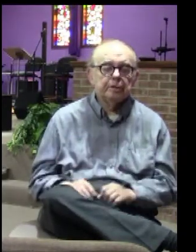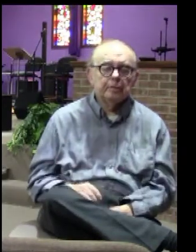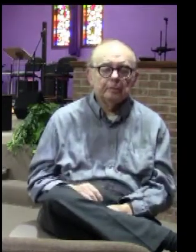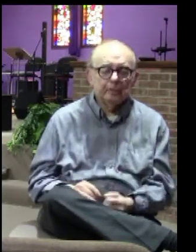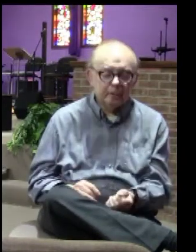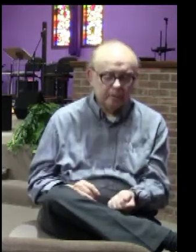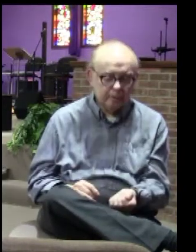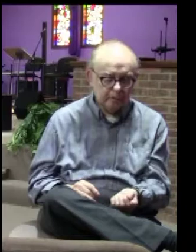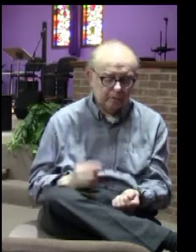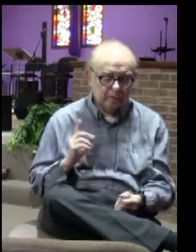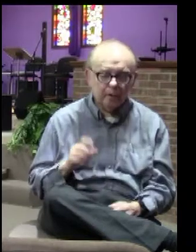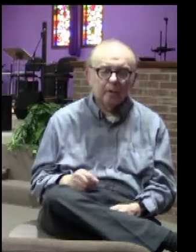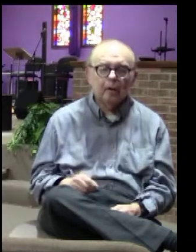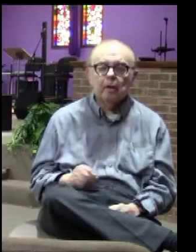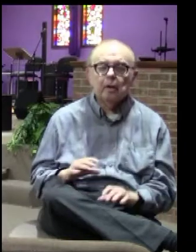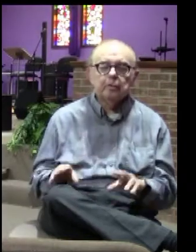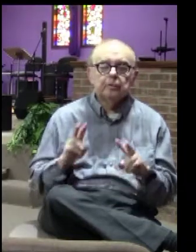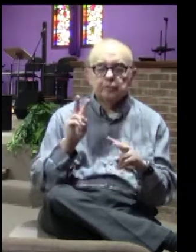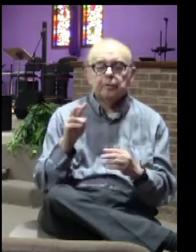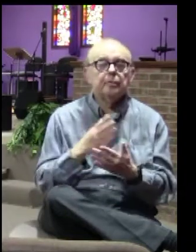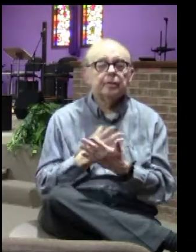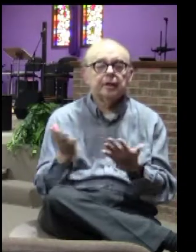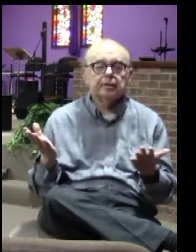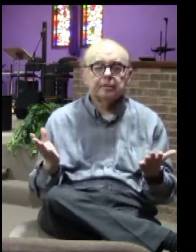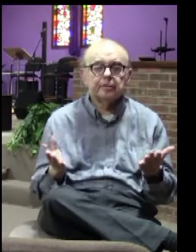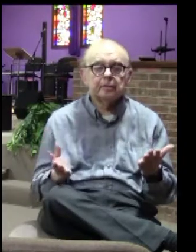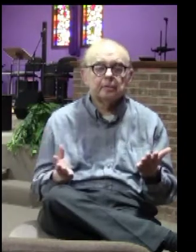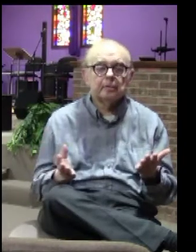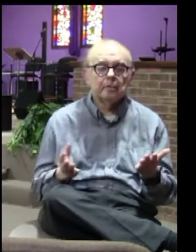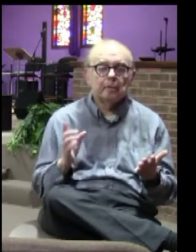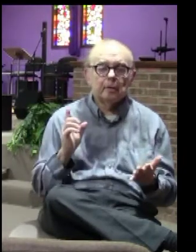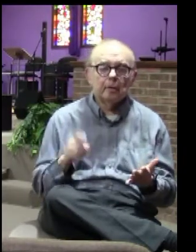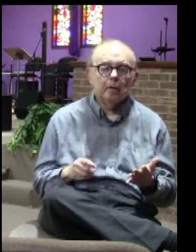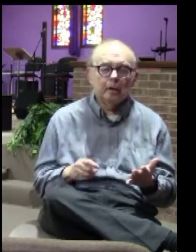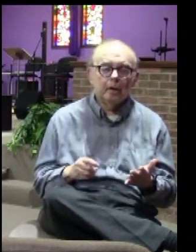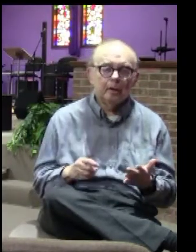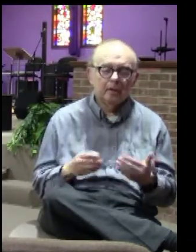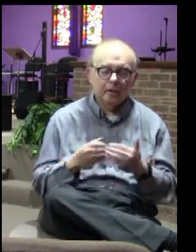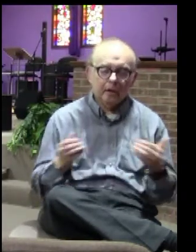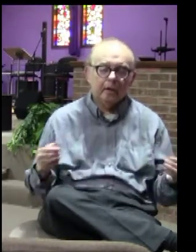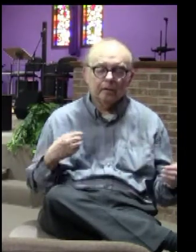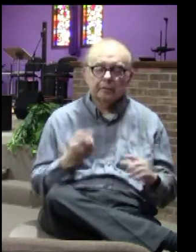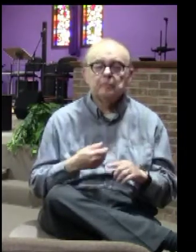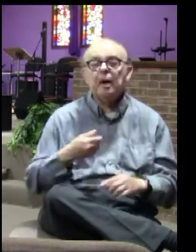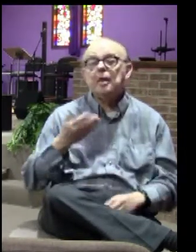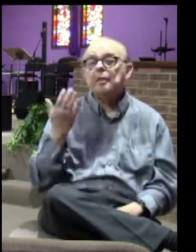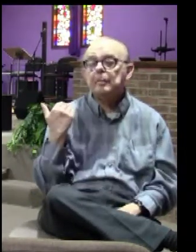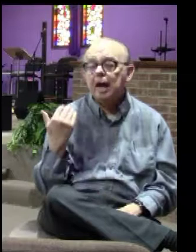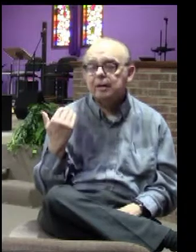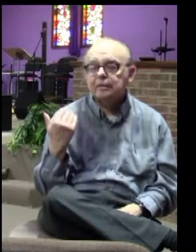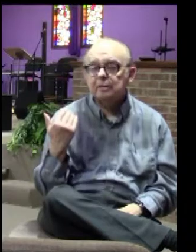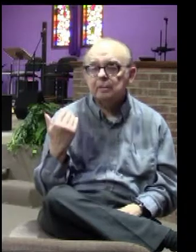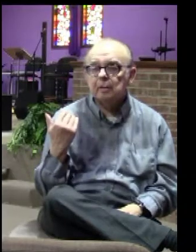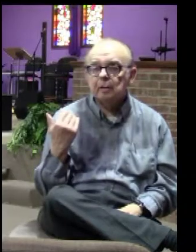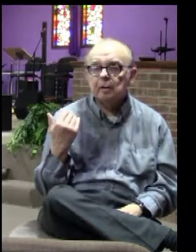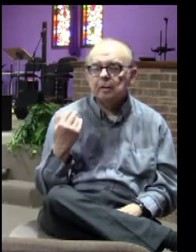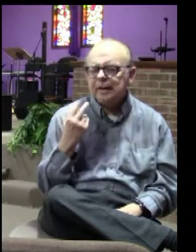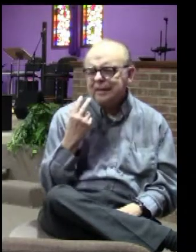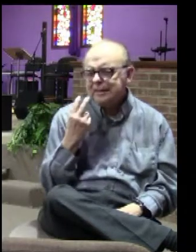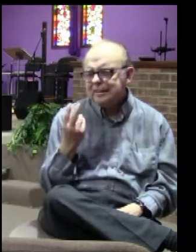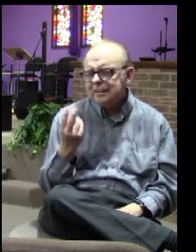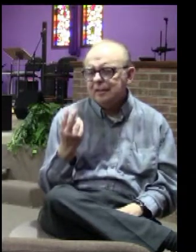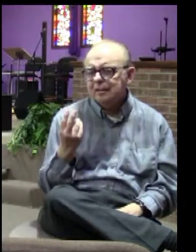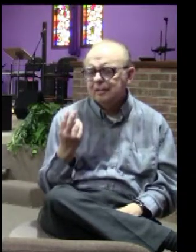do? We need to do 2 things, ladies and gentlemen. We need to separate from the past. You